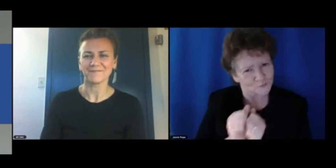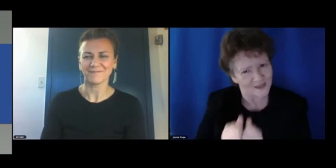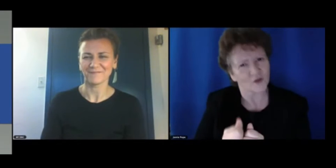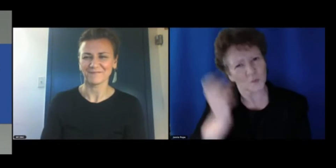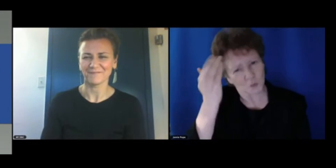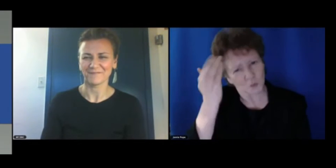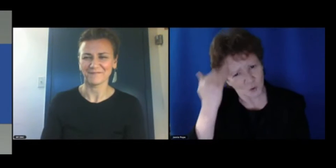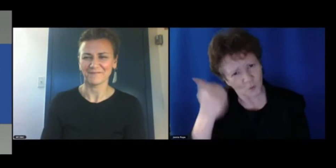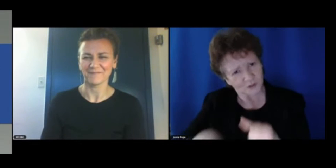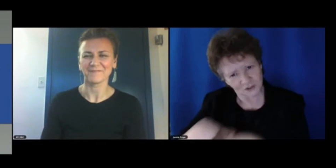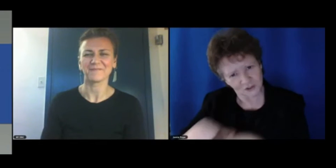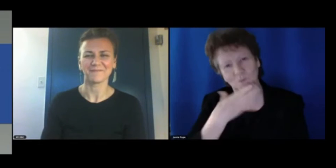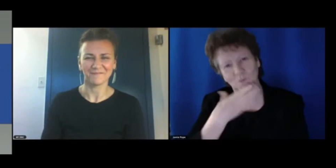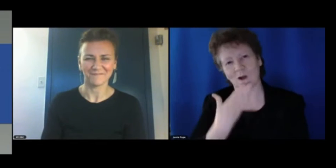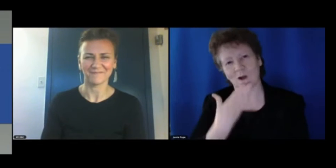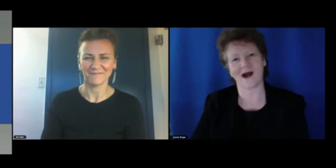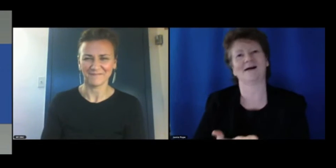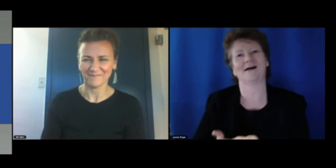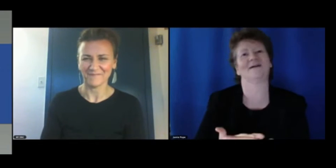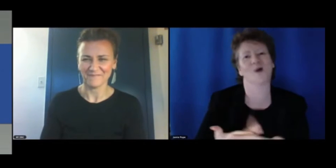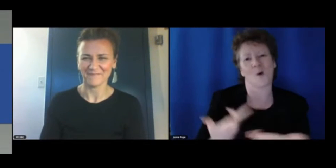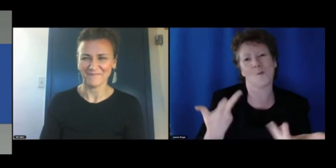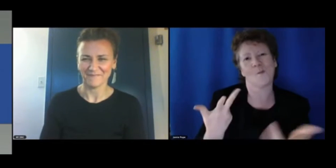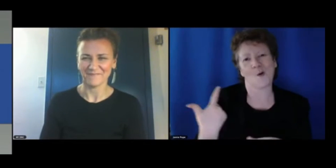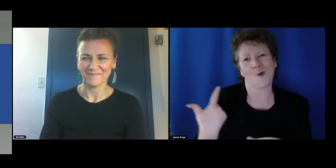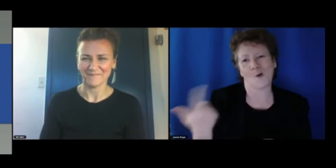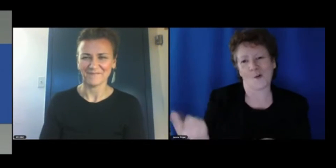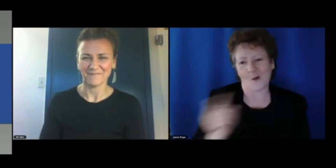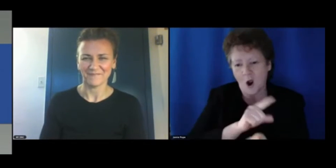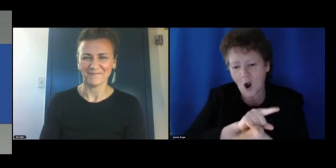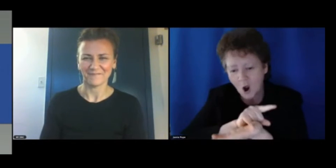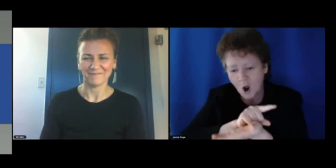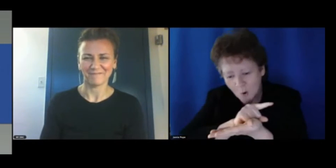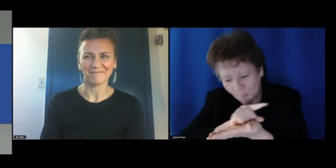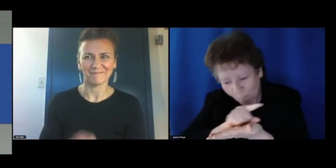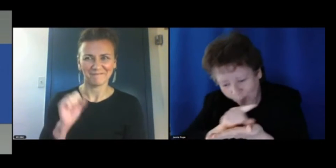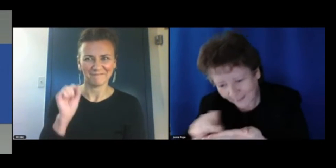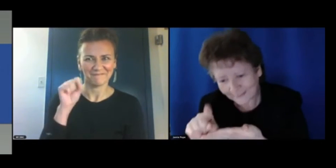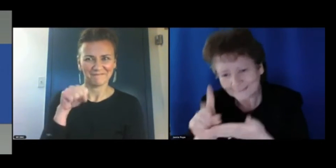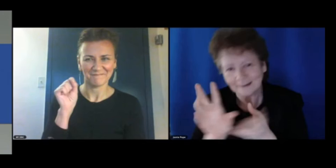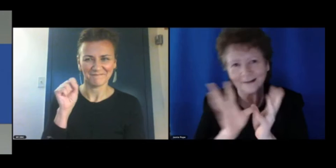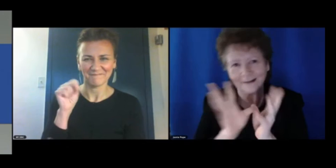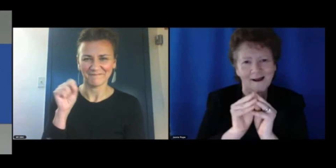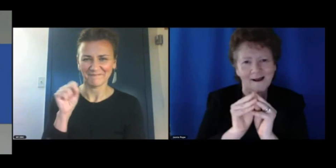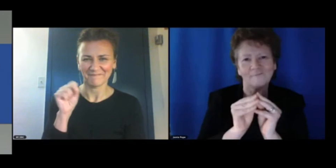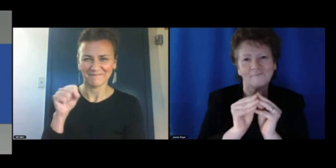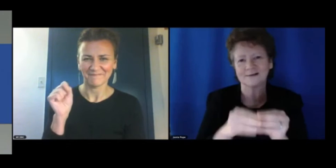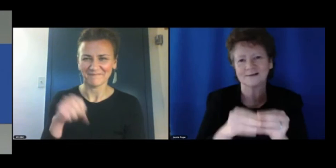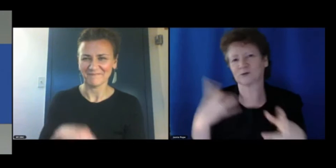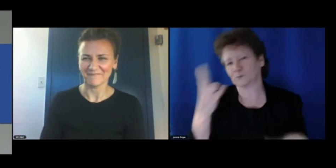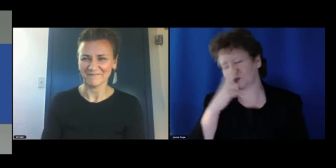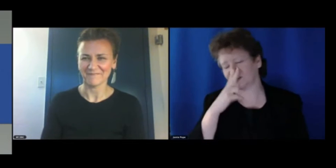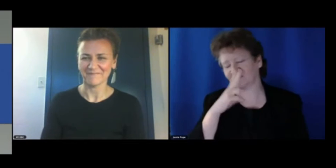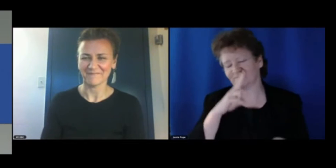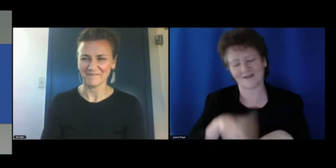when, of course I asked Susan to be my SSP because we work well together.